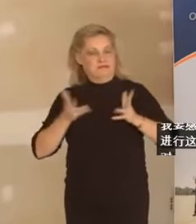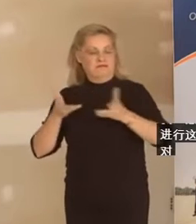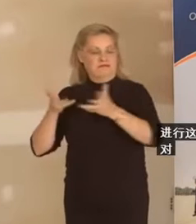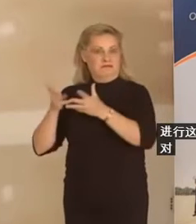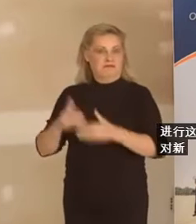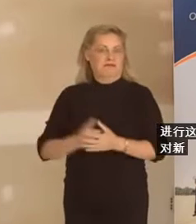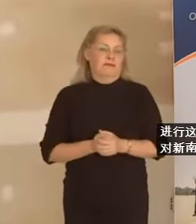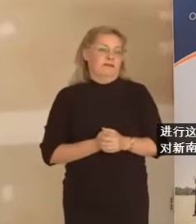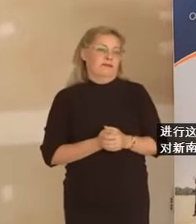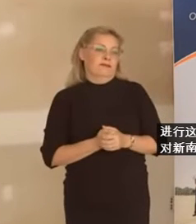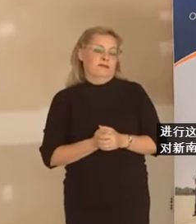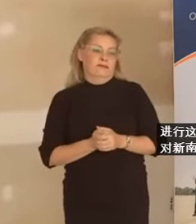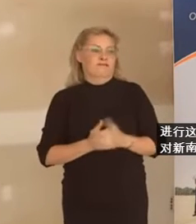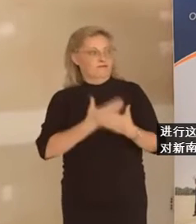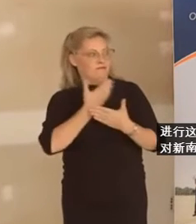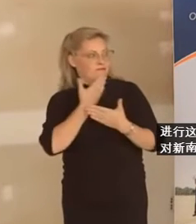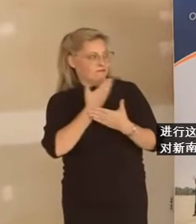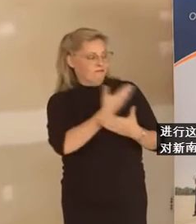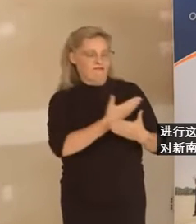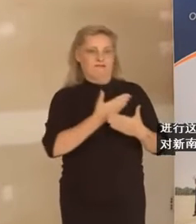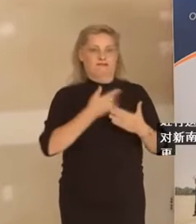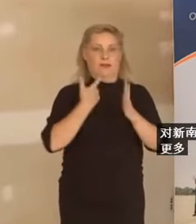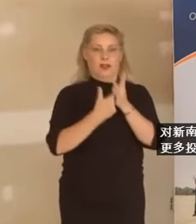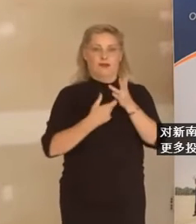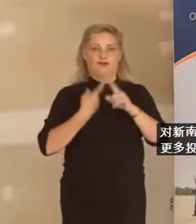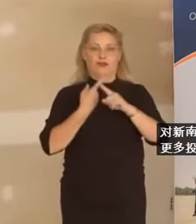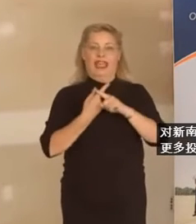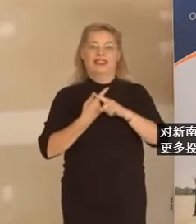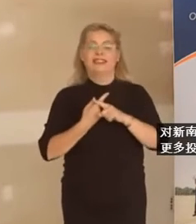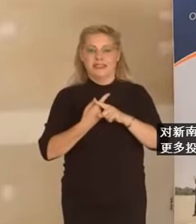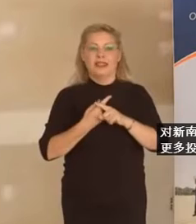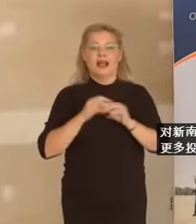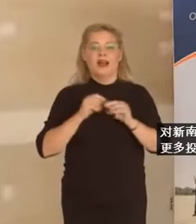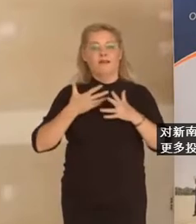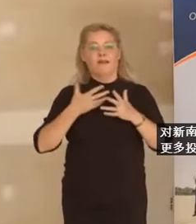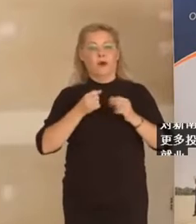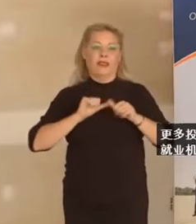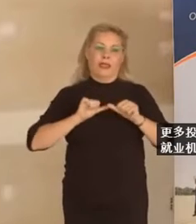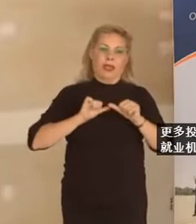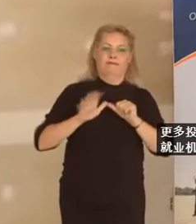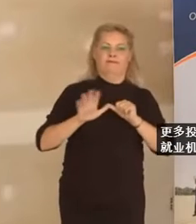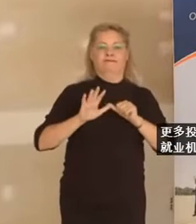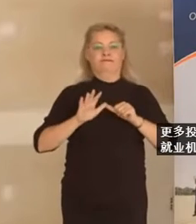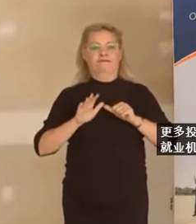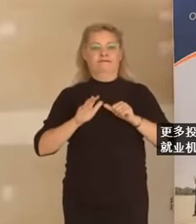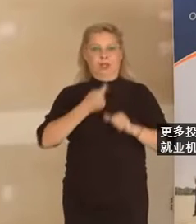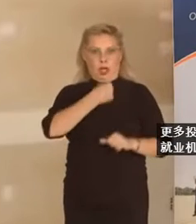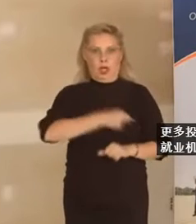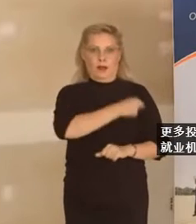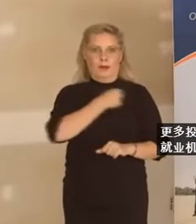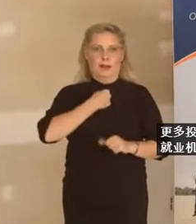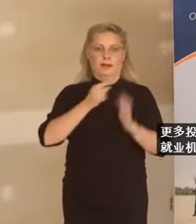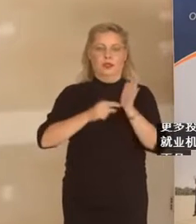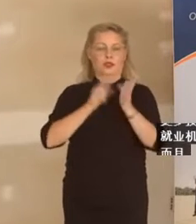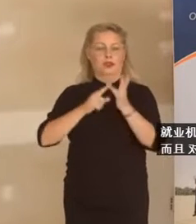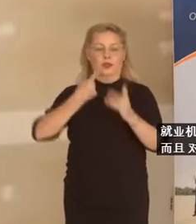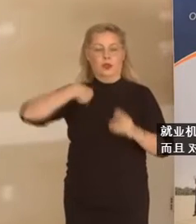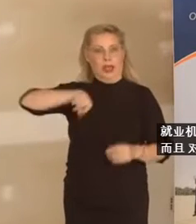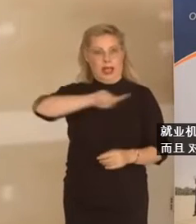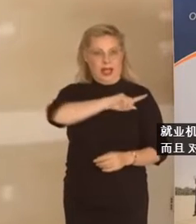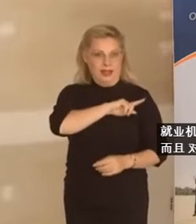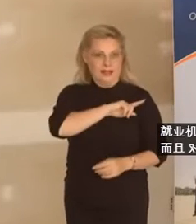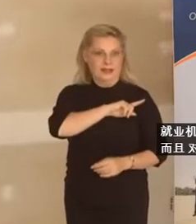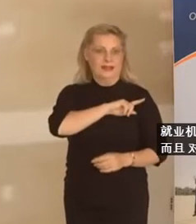for having confidence in New South Wales, to invest more, to expand more and create greater jobs and opportunities, not just for us, but